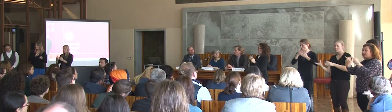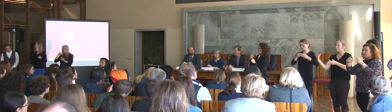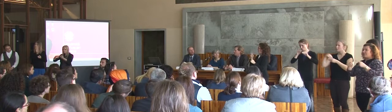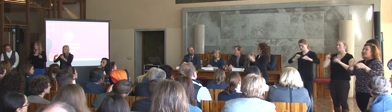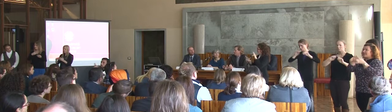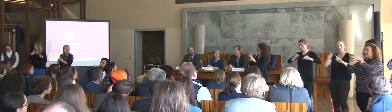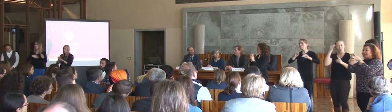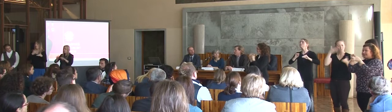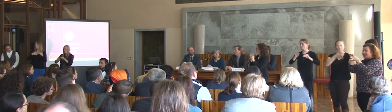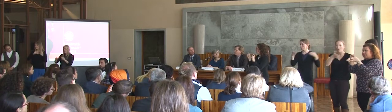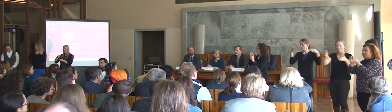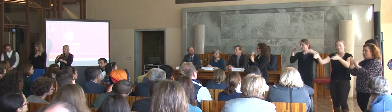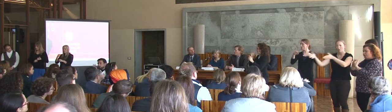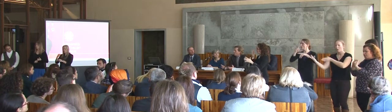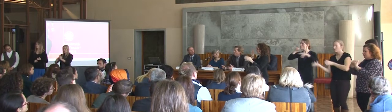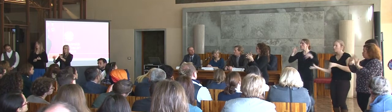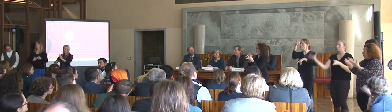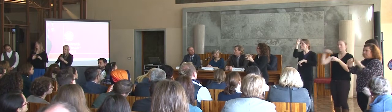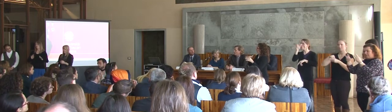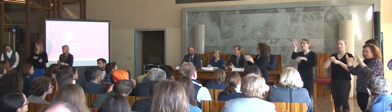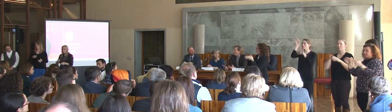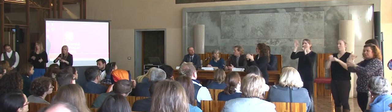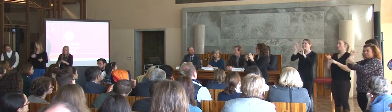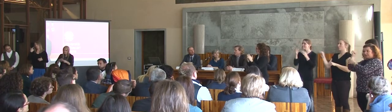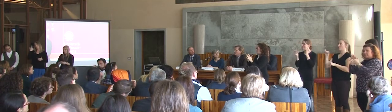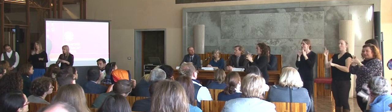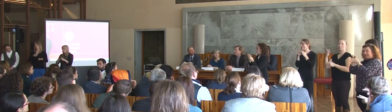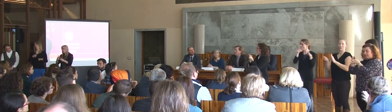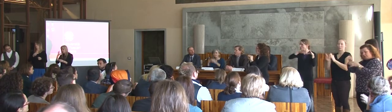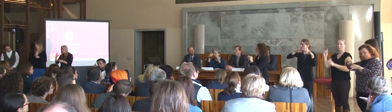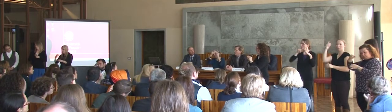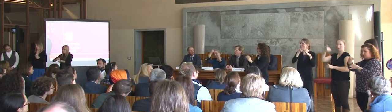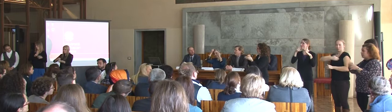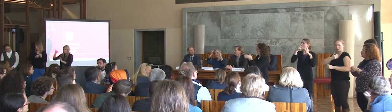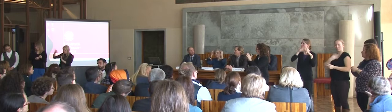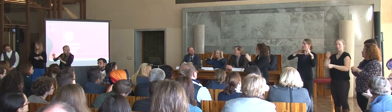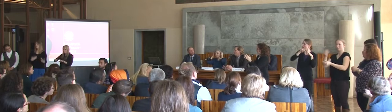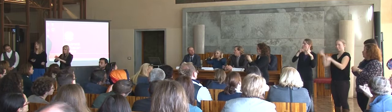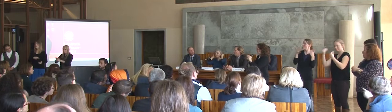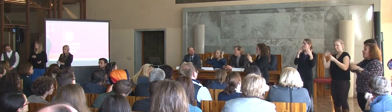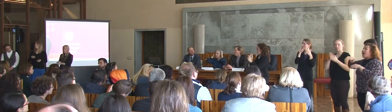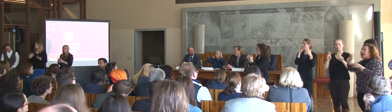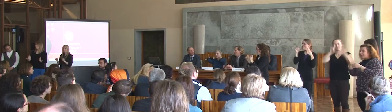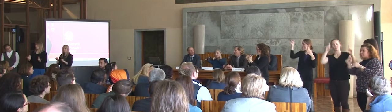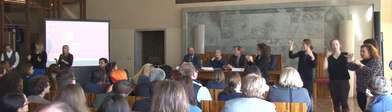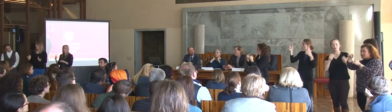different vocational subjects. Could be tools, ways of working. But that has grown